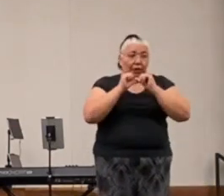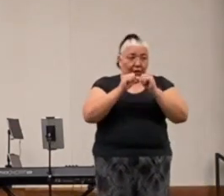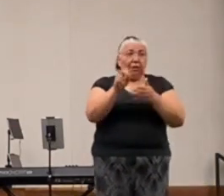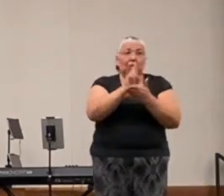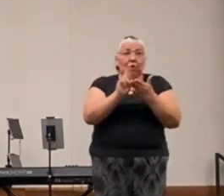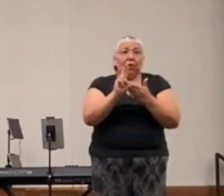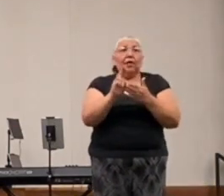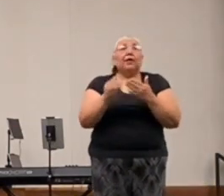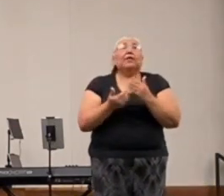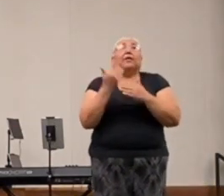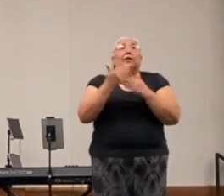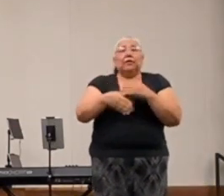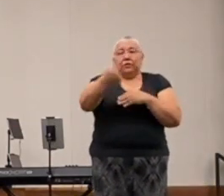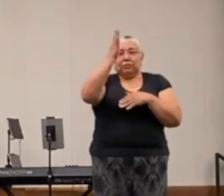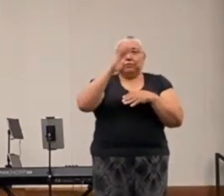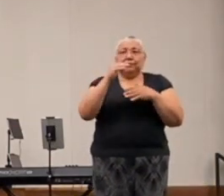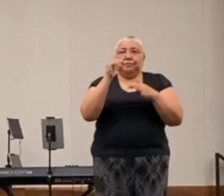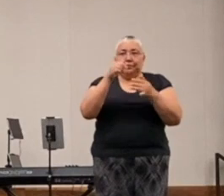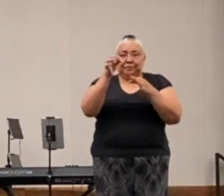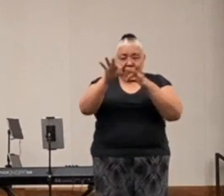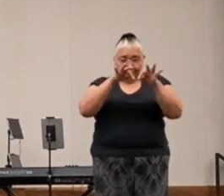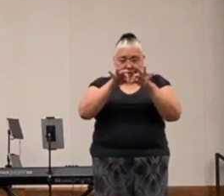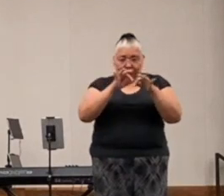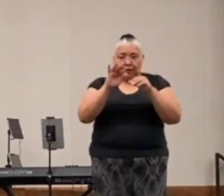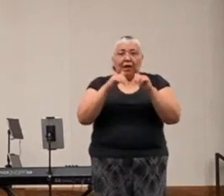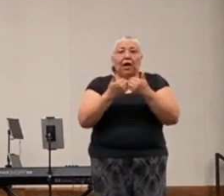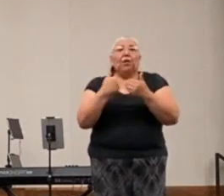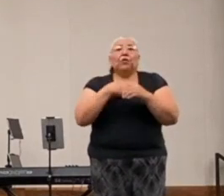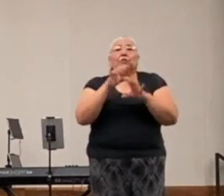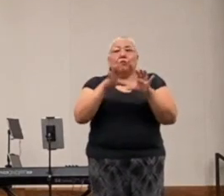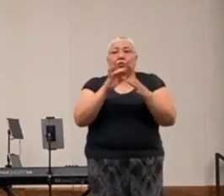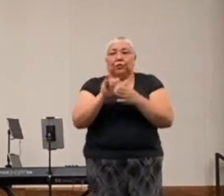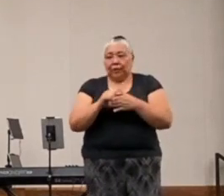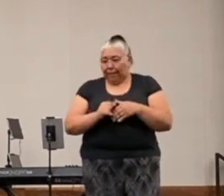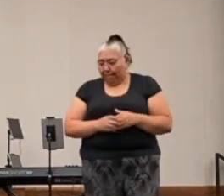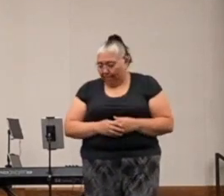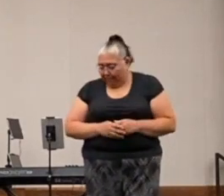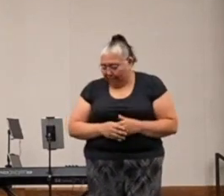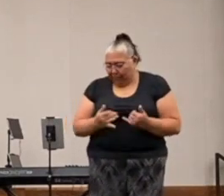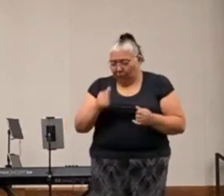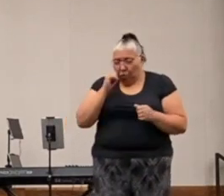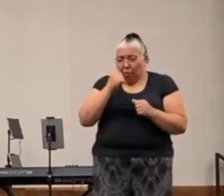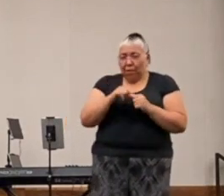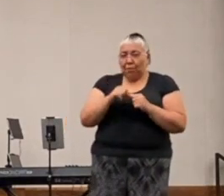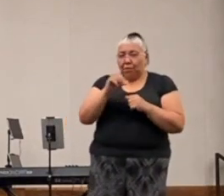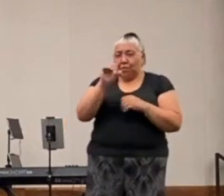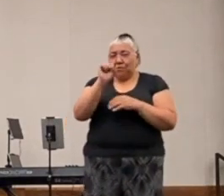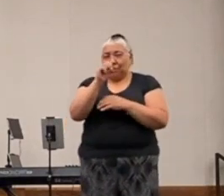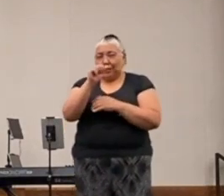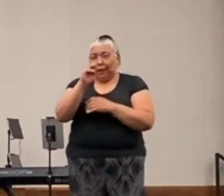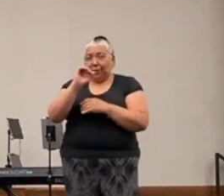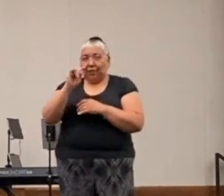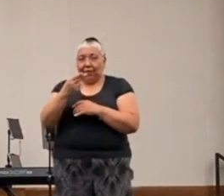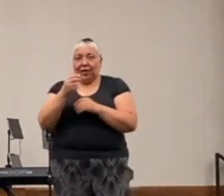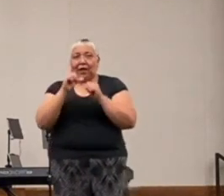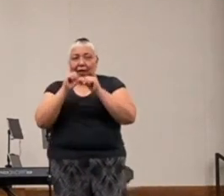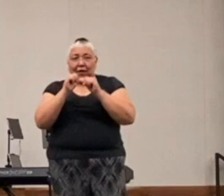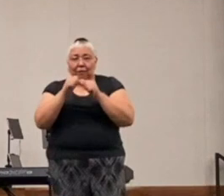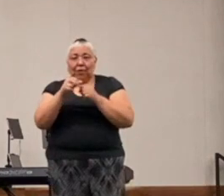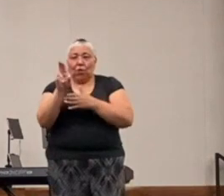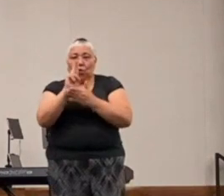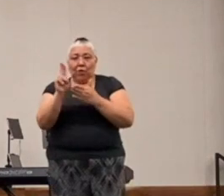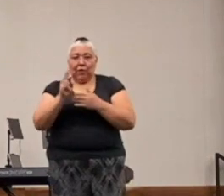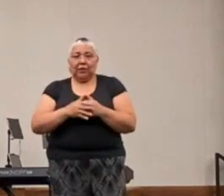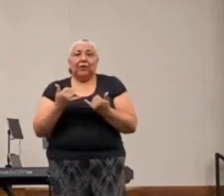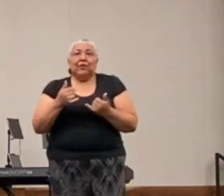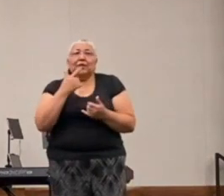Then Jesus, our God, goes into detail about how we're supposed to do that. Remember the Sabbath day and keep it holy.